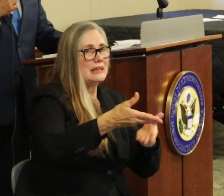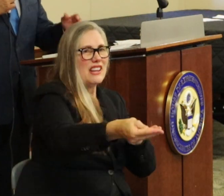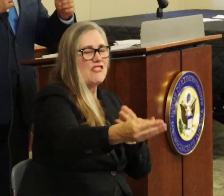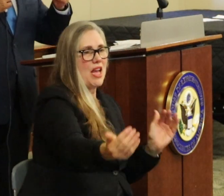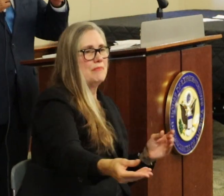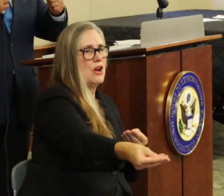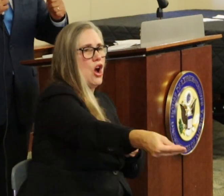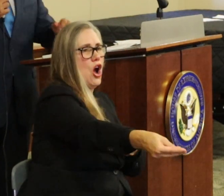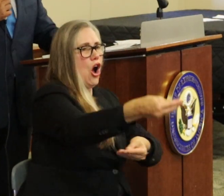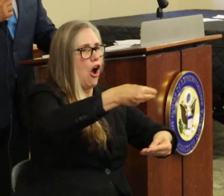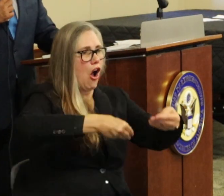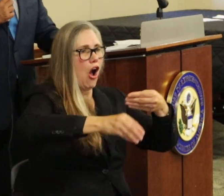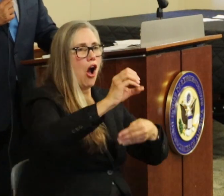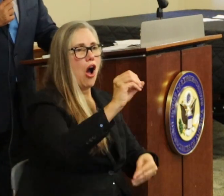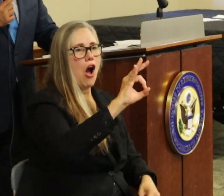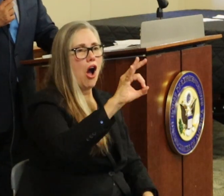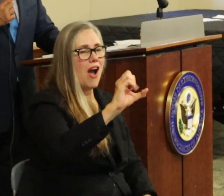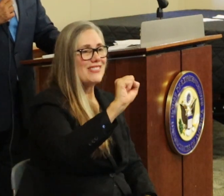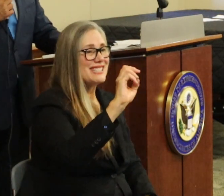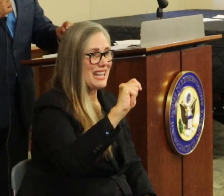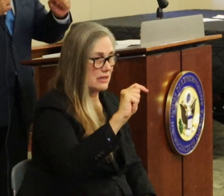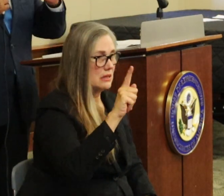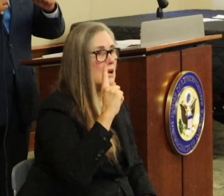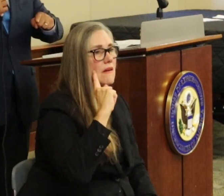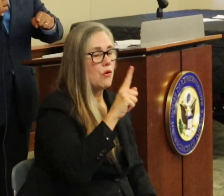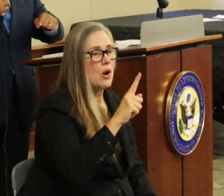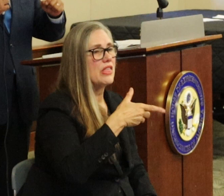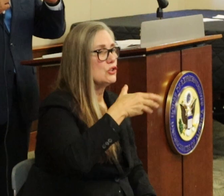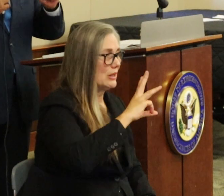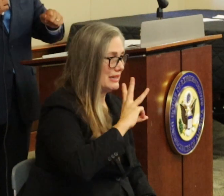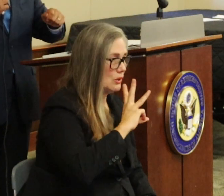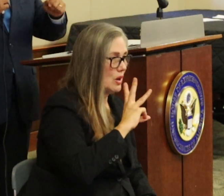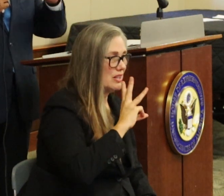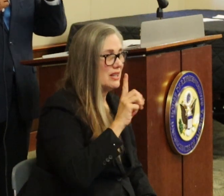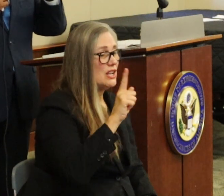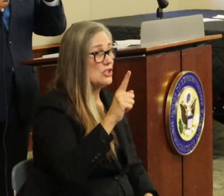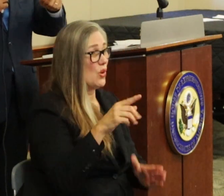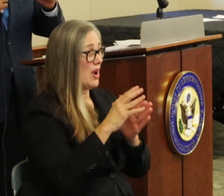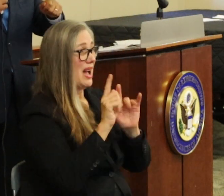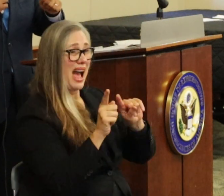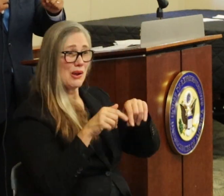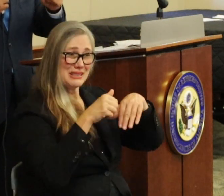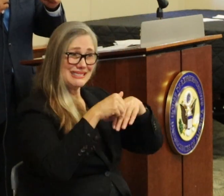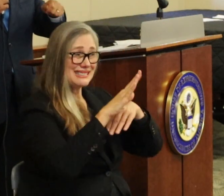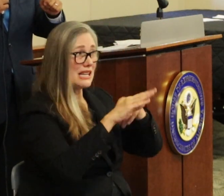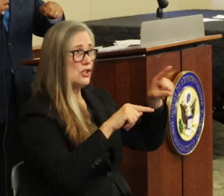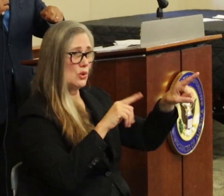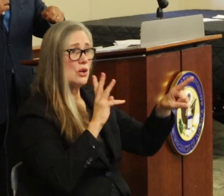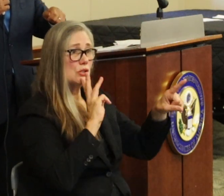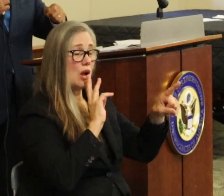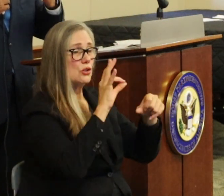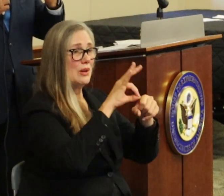So if I could direct you to the elected bodies that have decision making over those specific